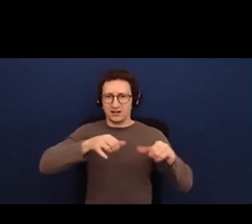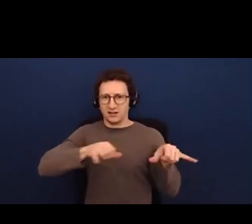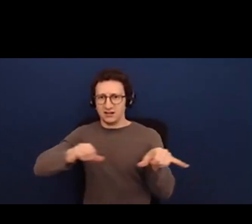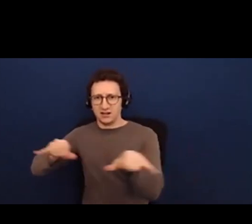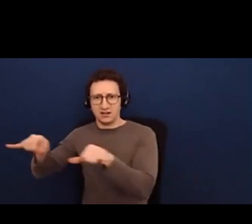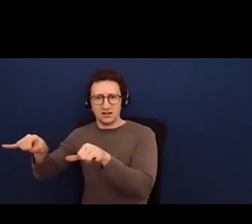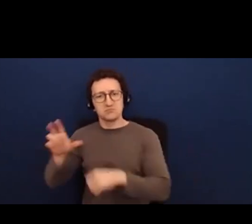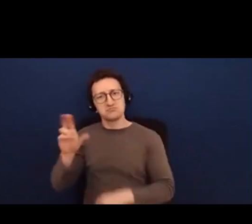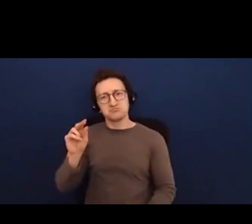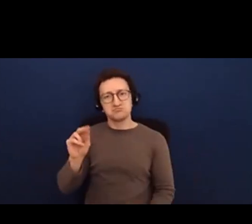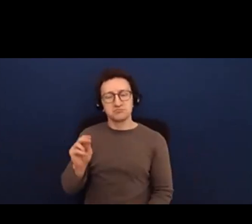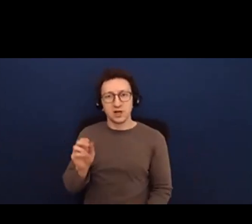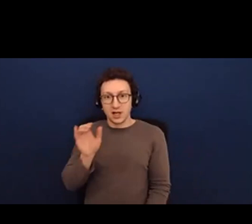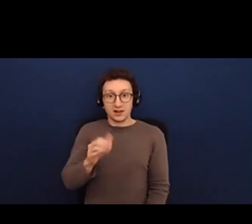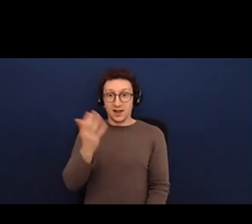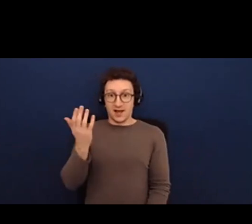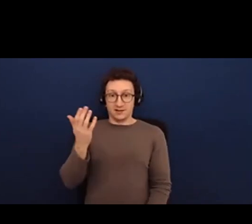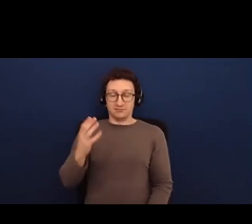Kaplan